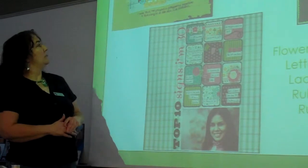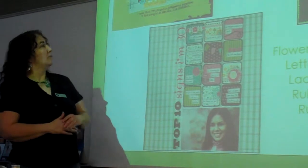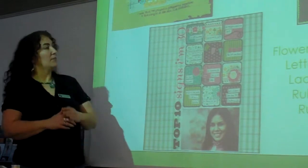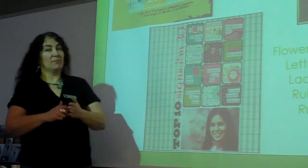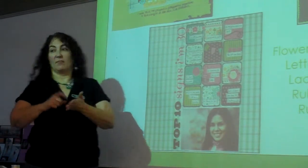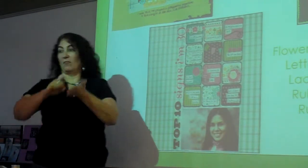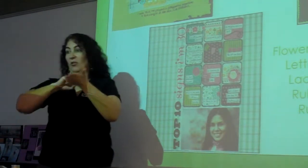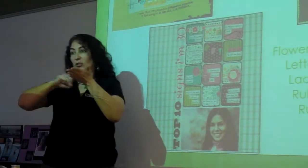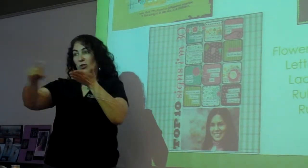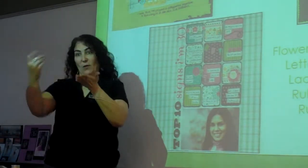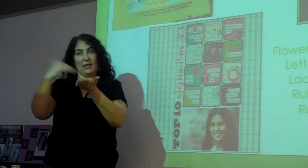vellum.